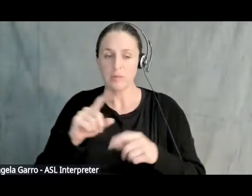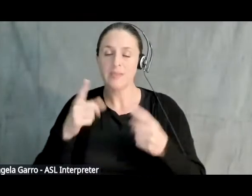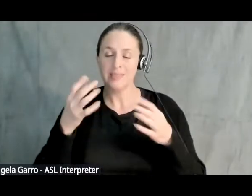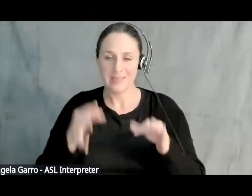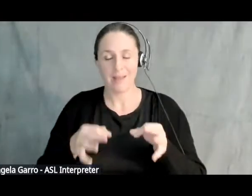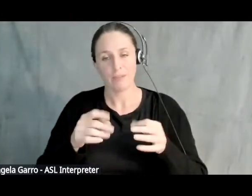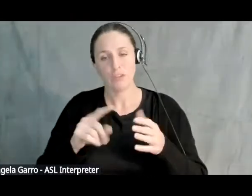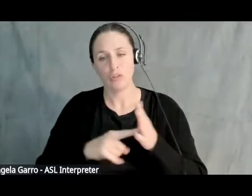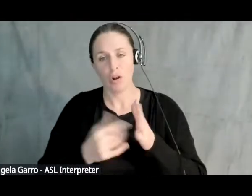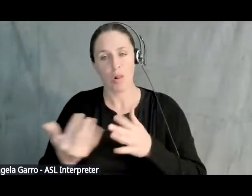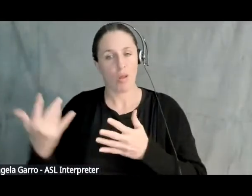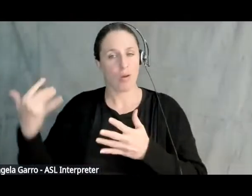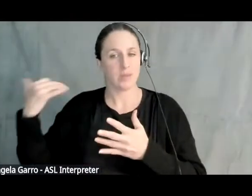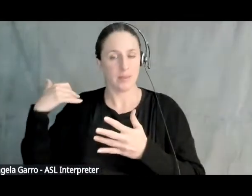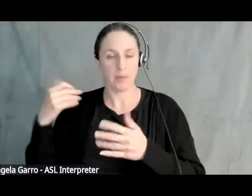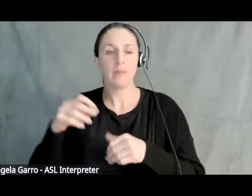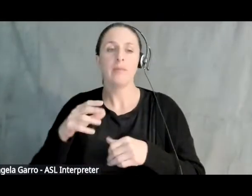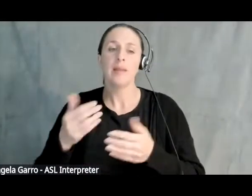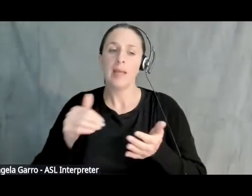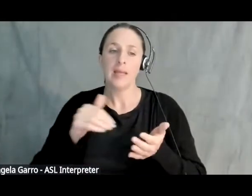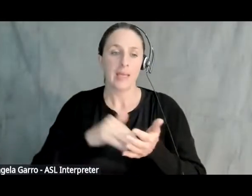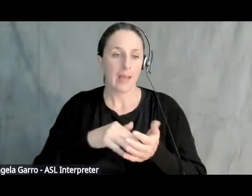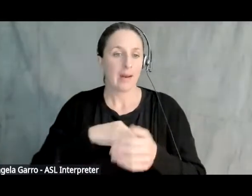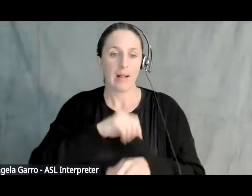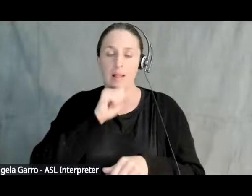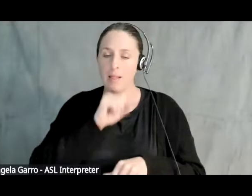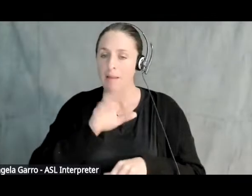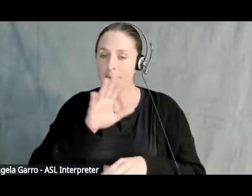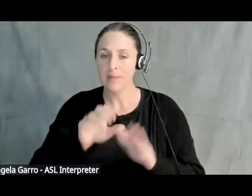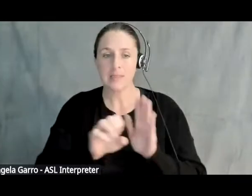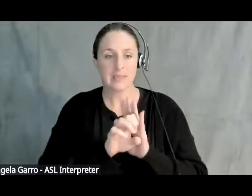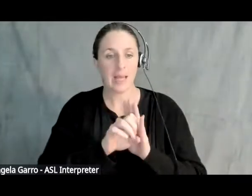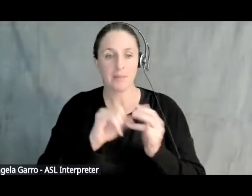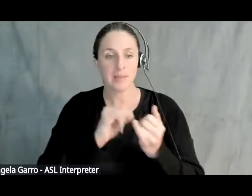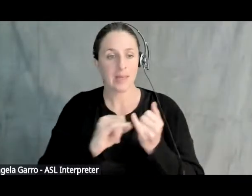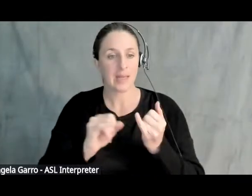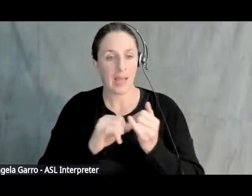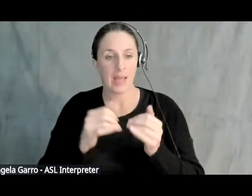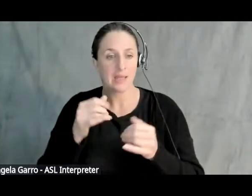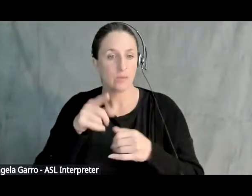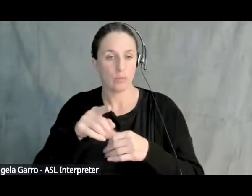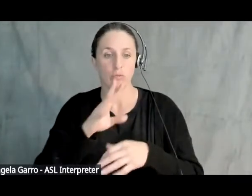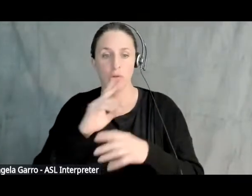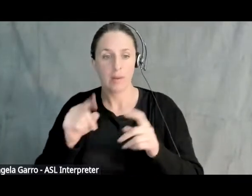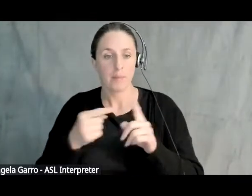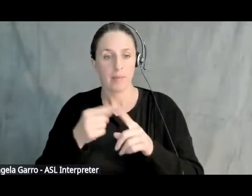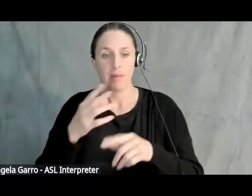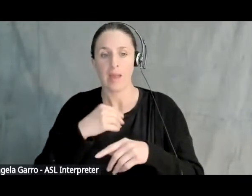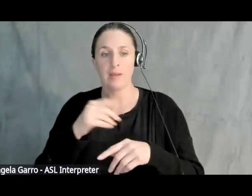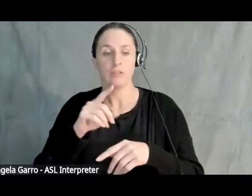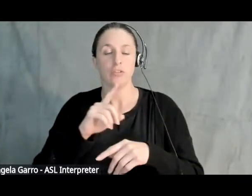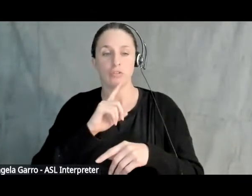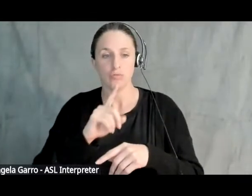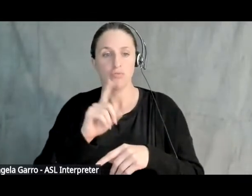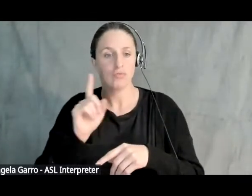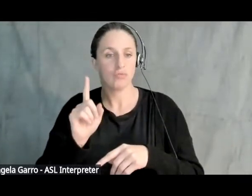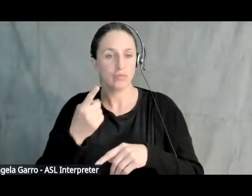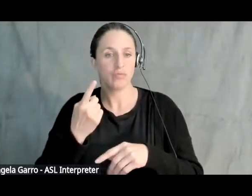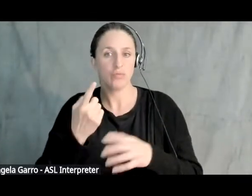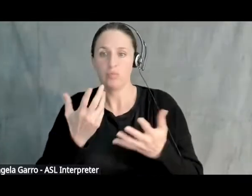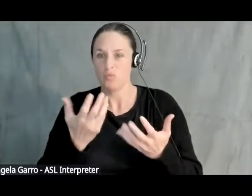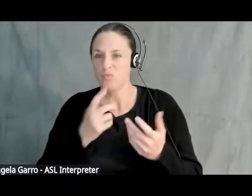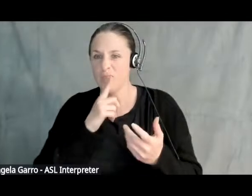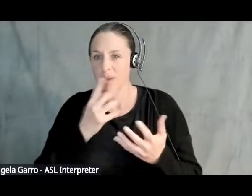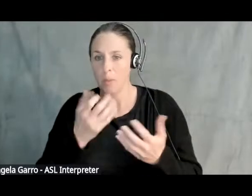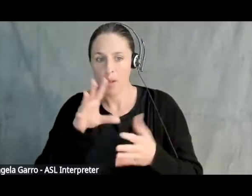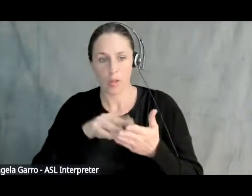Right. But, so again, I love the examples at the end that you were talking about. I mean, and I just really want to learn that. So again, I appreciate